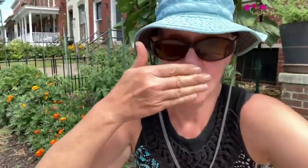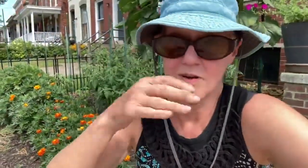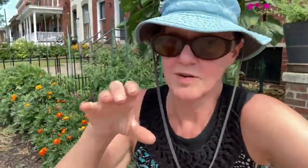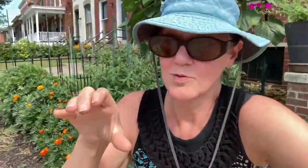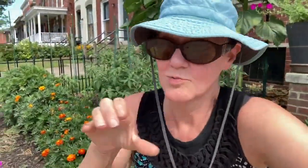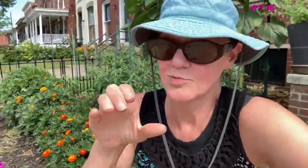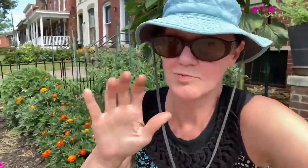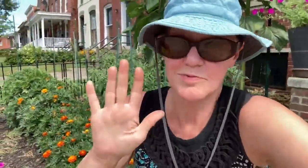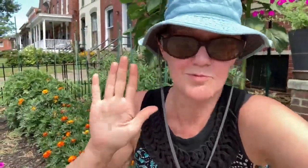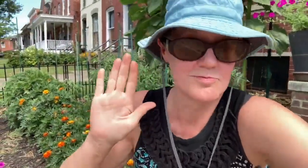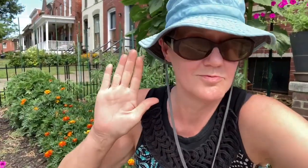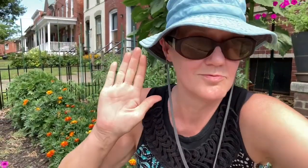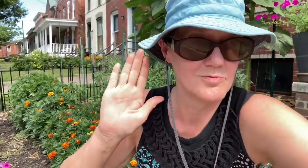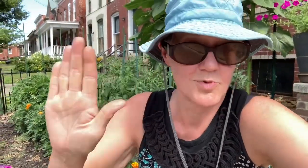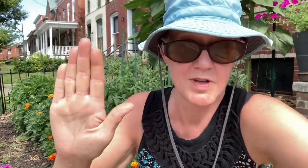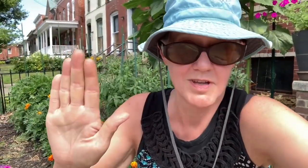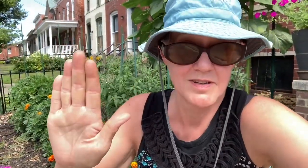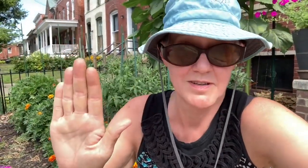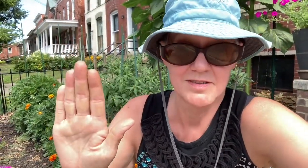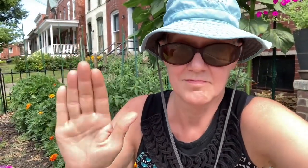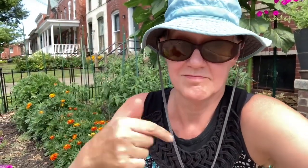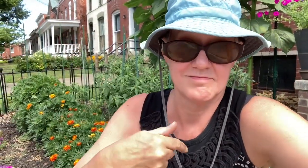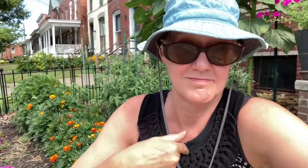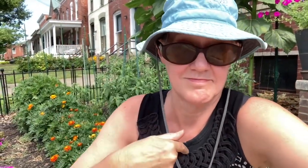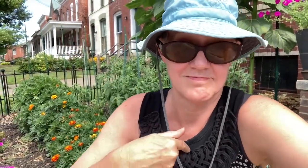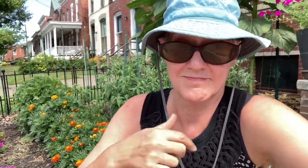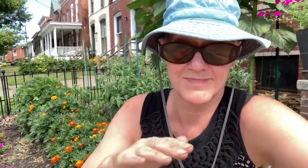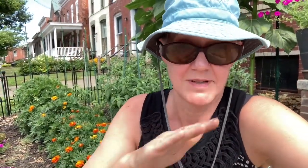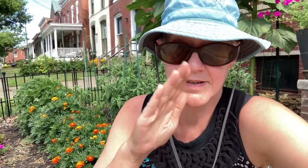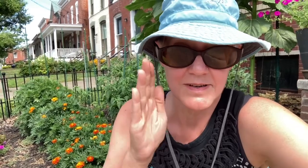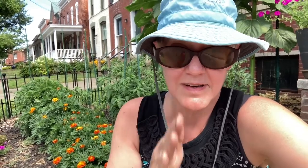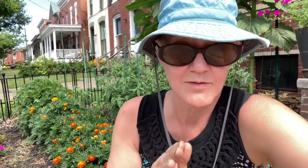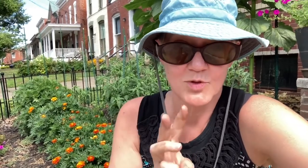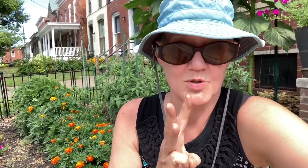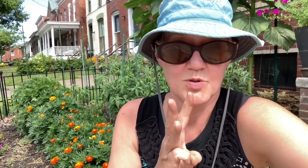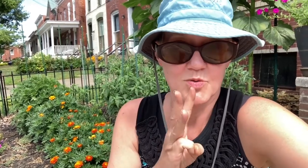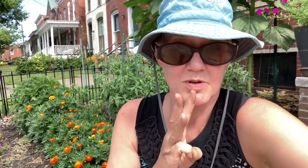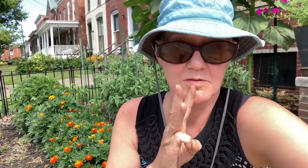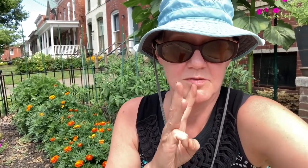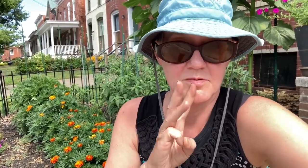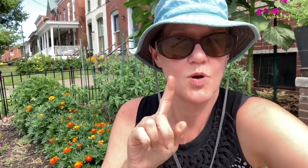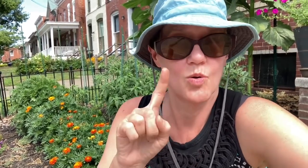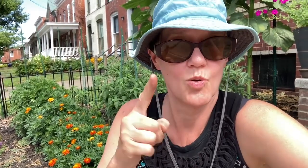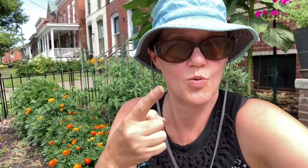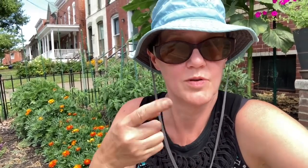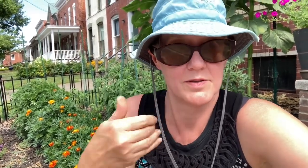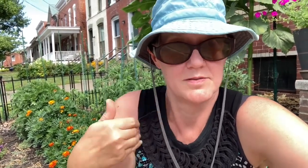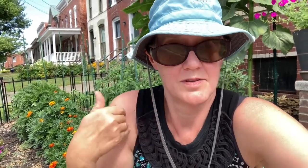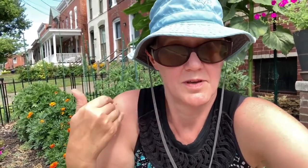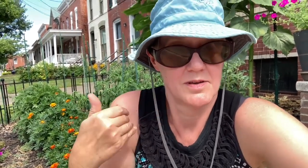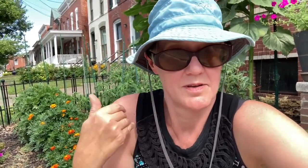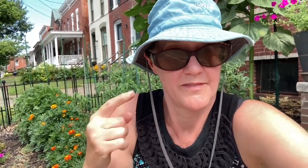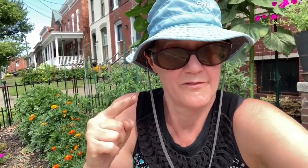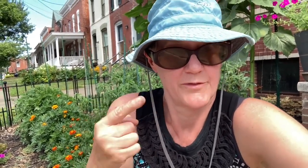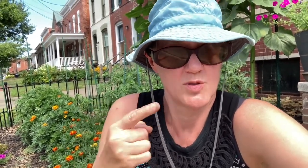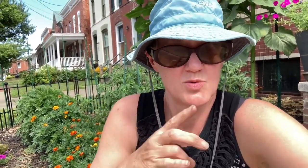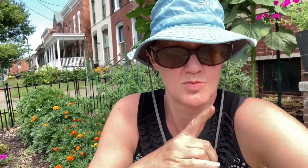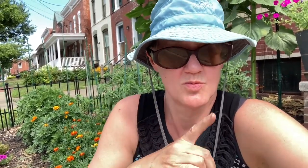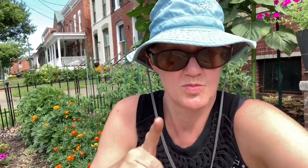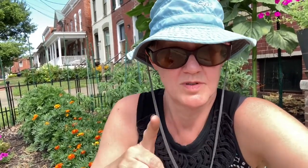The marigolds in the front are doing fantastic. I never water them except at the very beginning when I